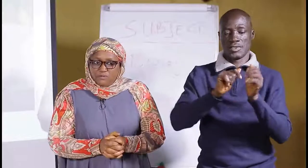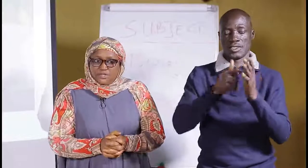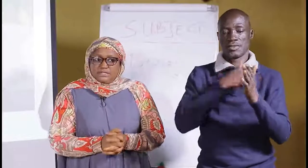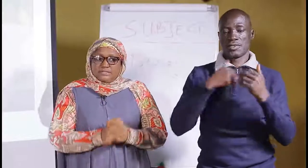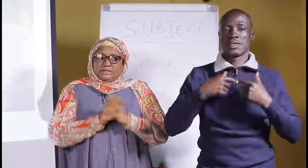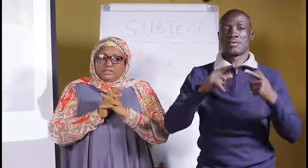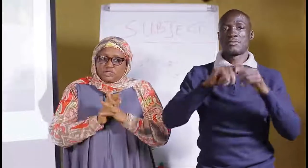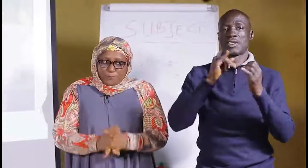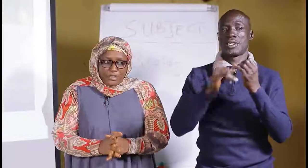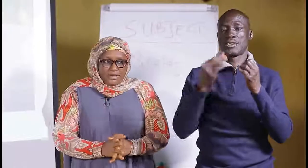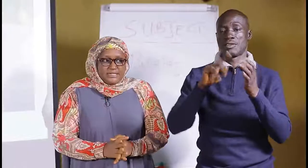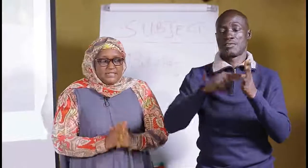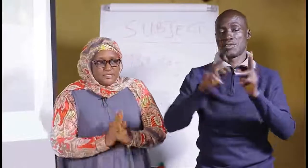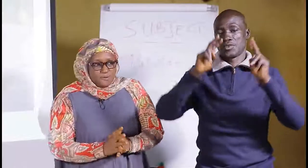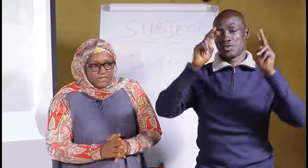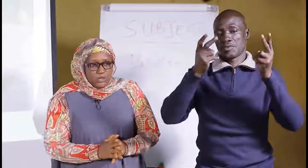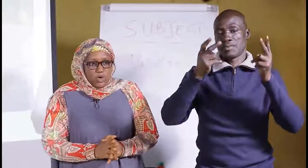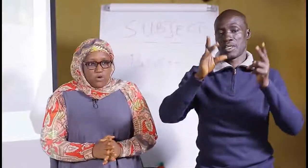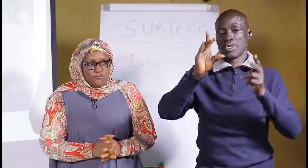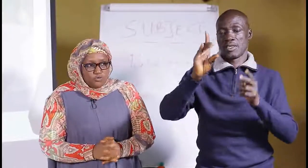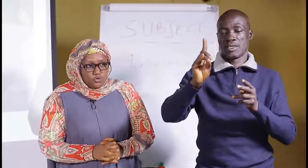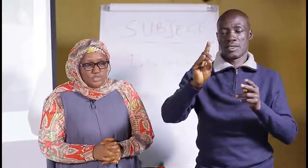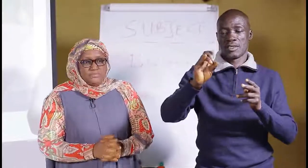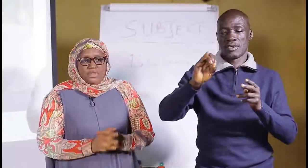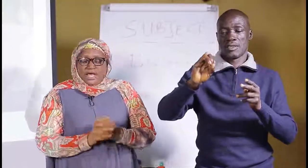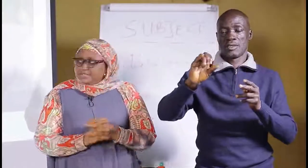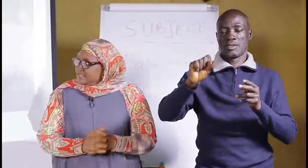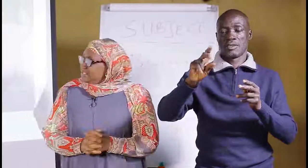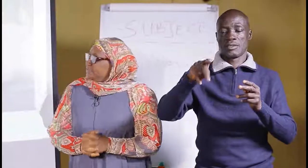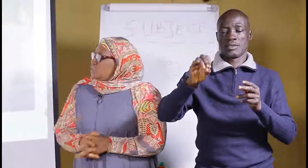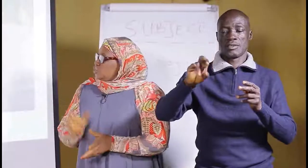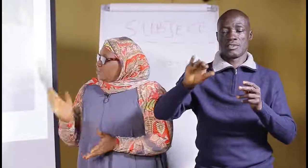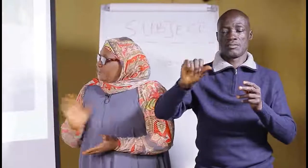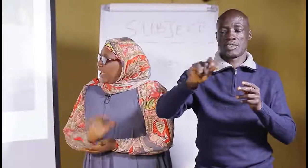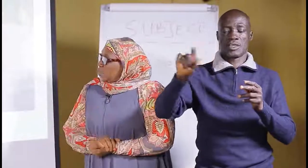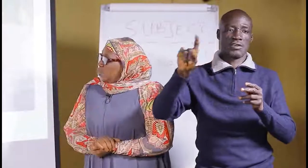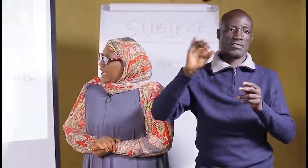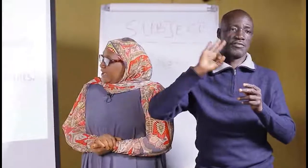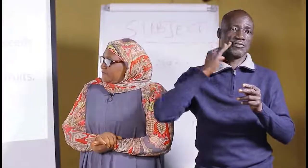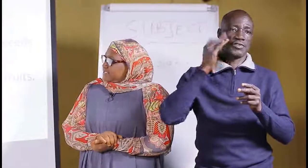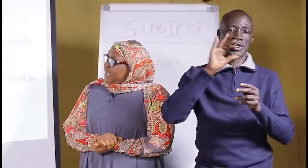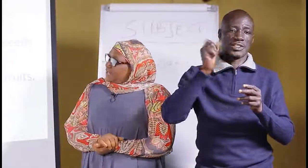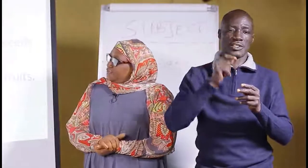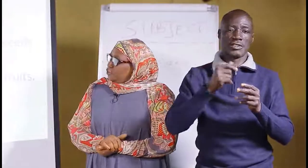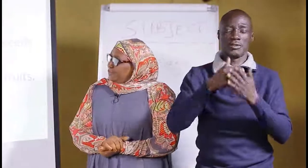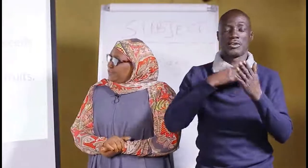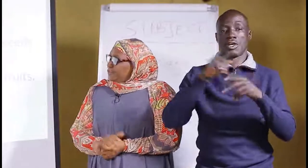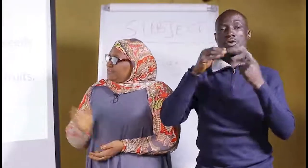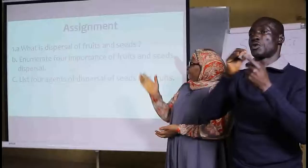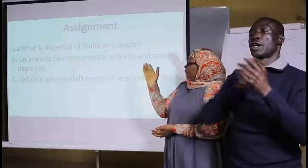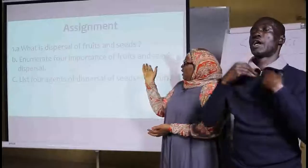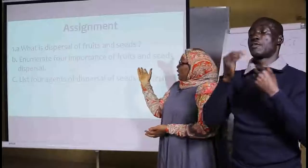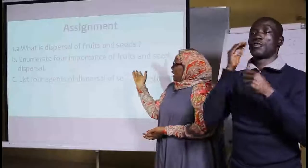the end of this topic, that is dispersal of fruit and seeds. So before I go, I have assignment for you